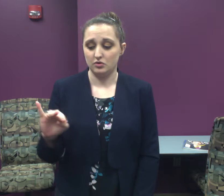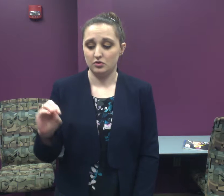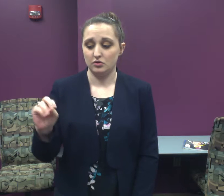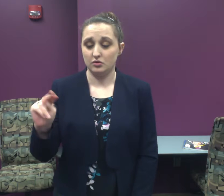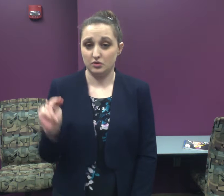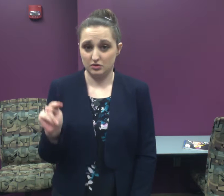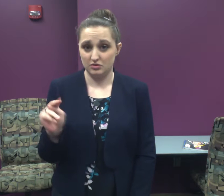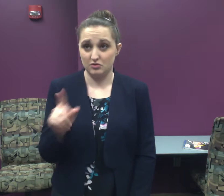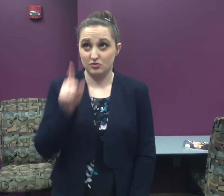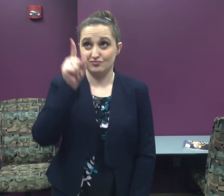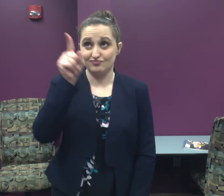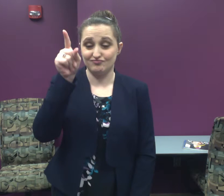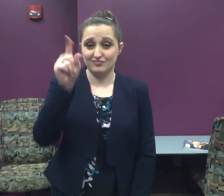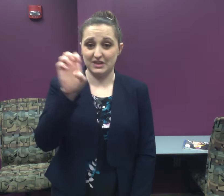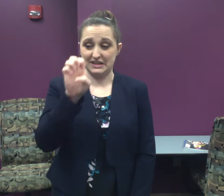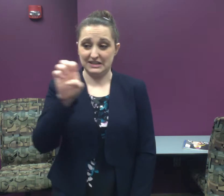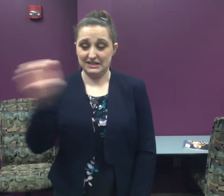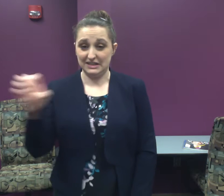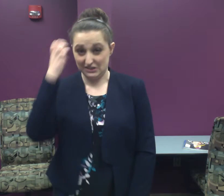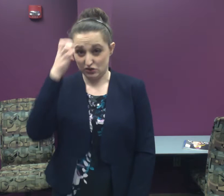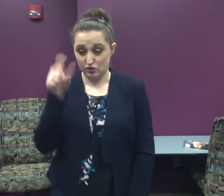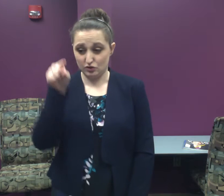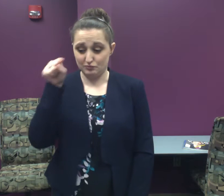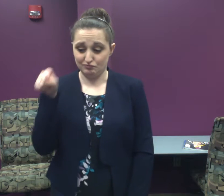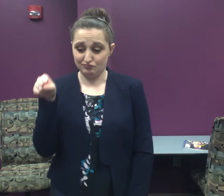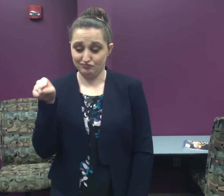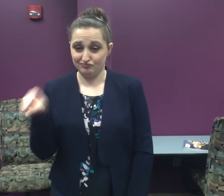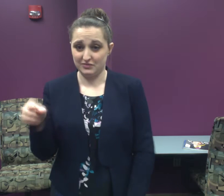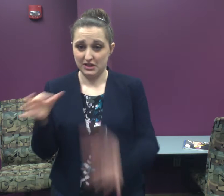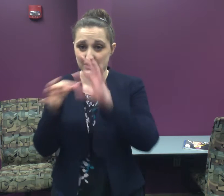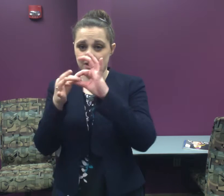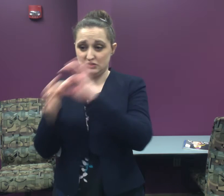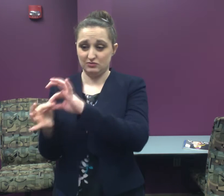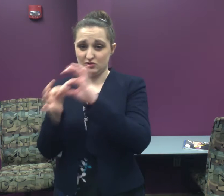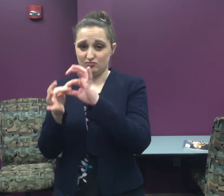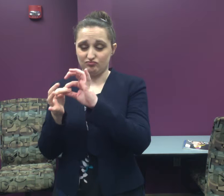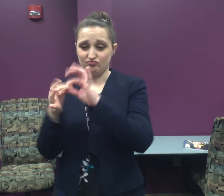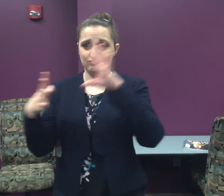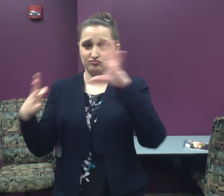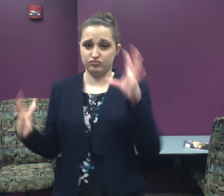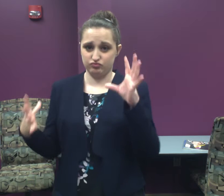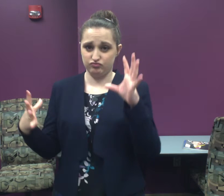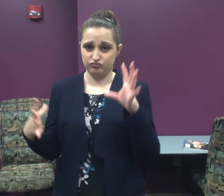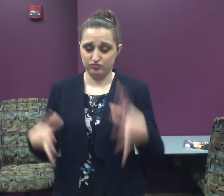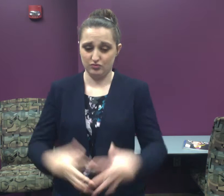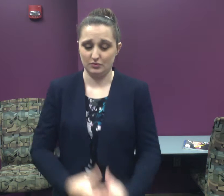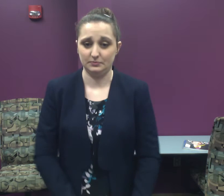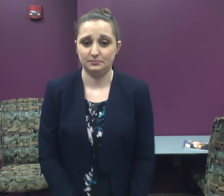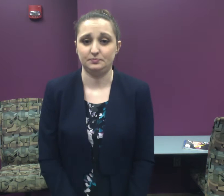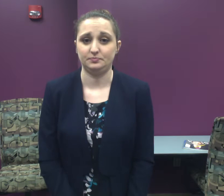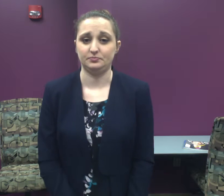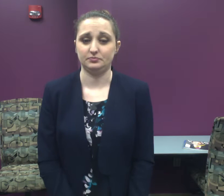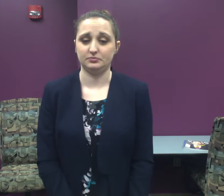1980s when there would be like the Russians would take grain from Hungary and send